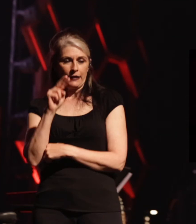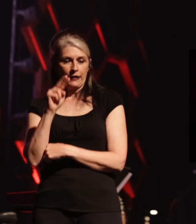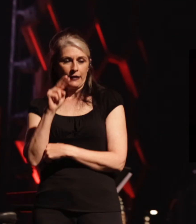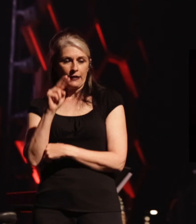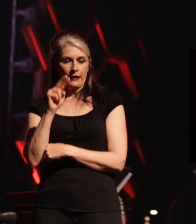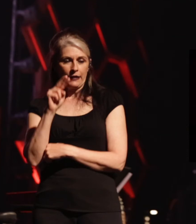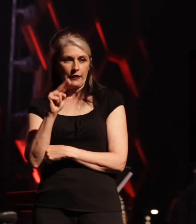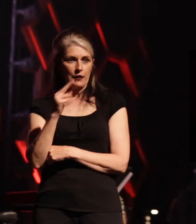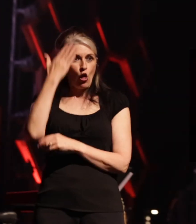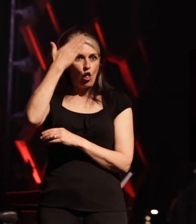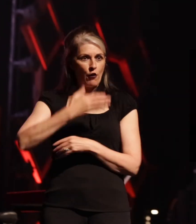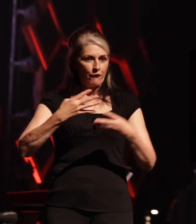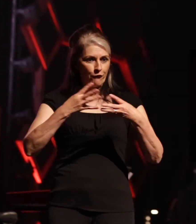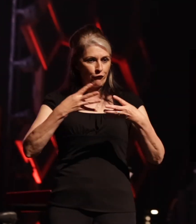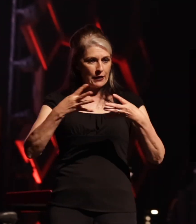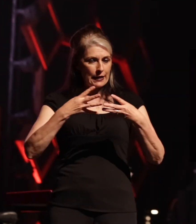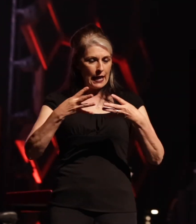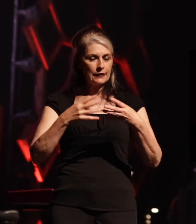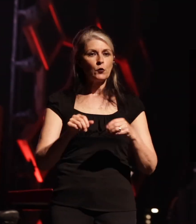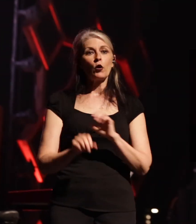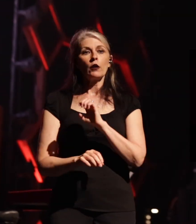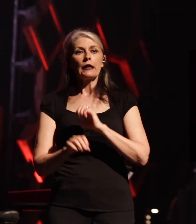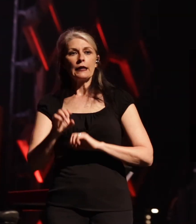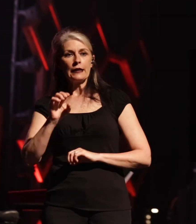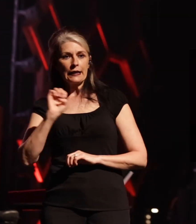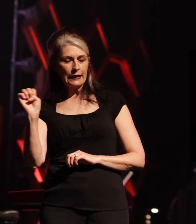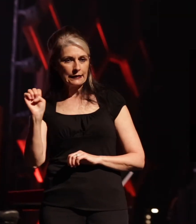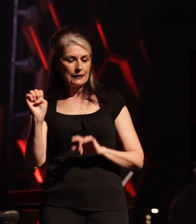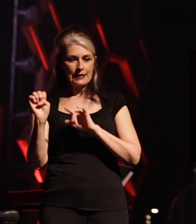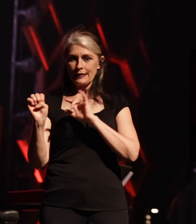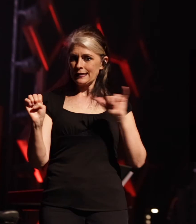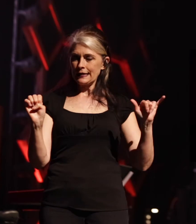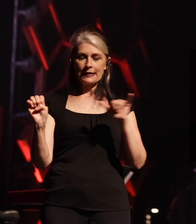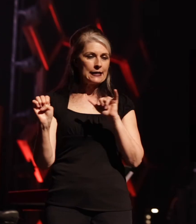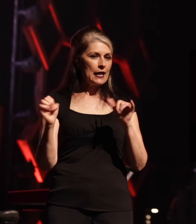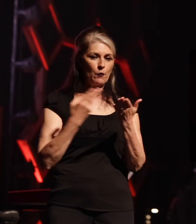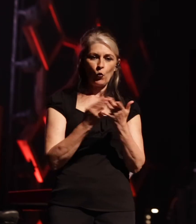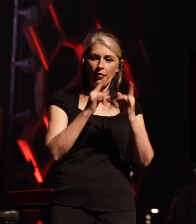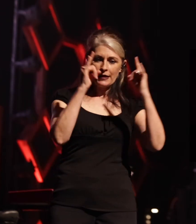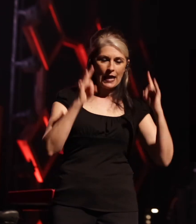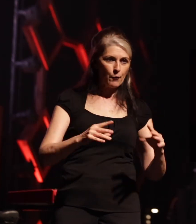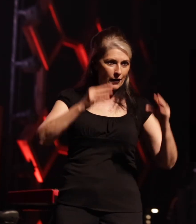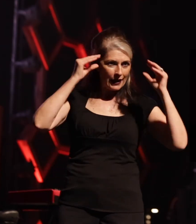the east. Same thing with the tabernacle. That's how it was instructed. It would be facing the east. It